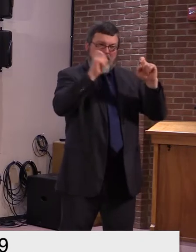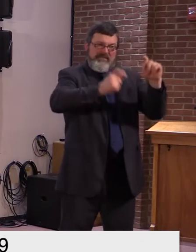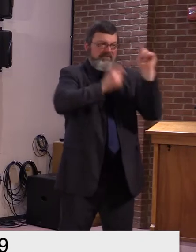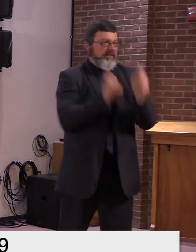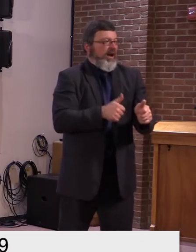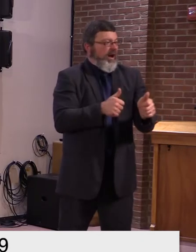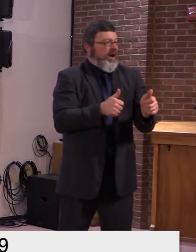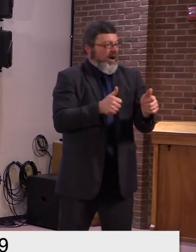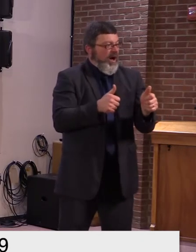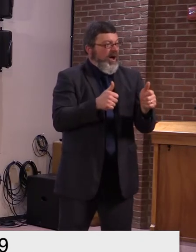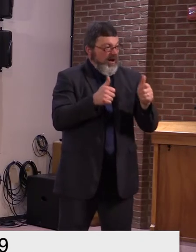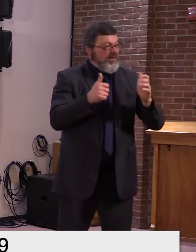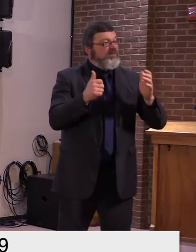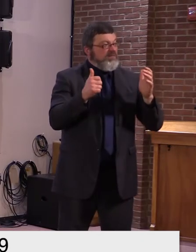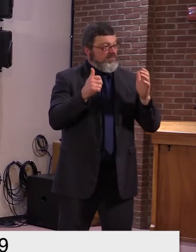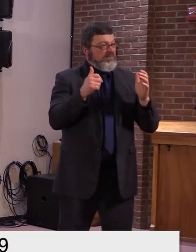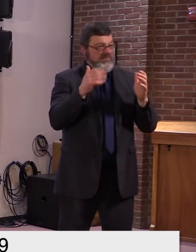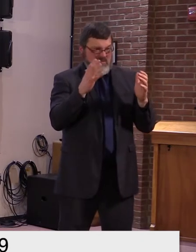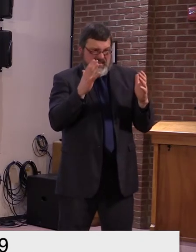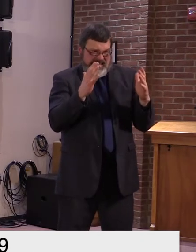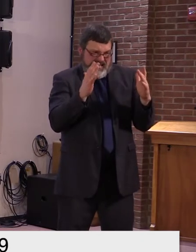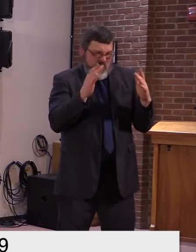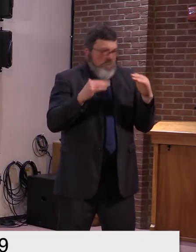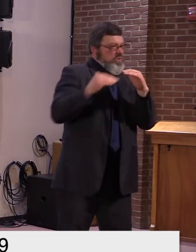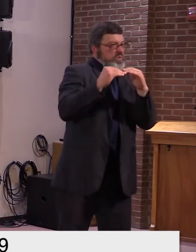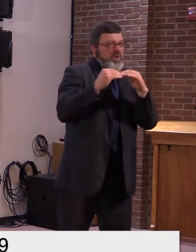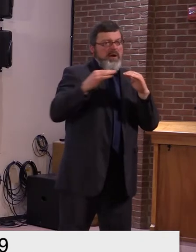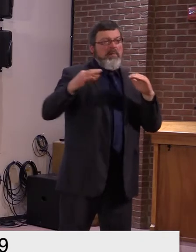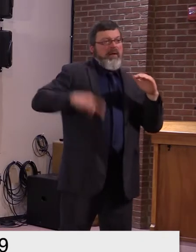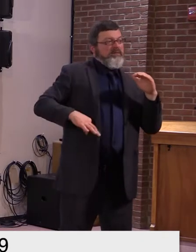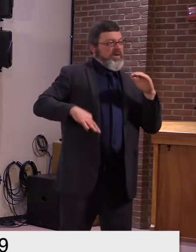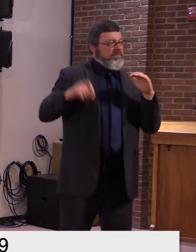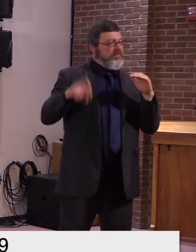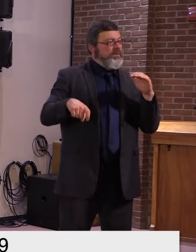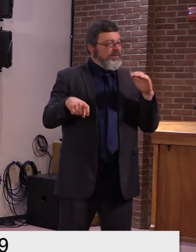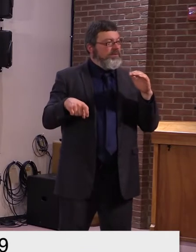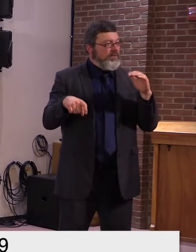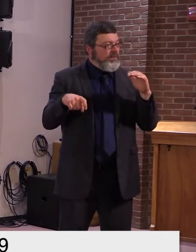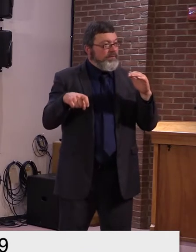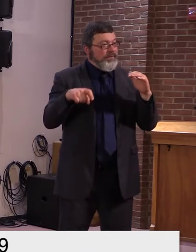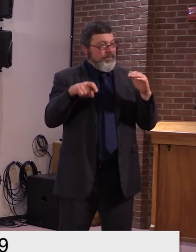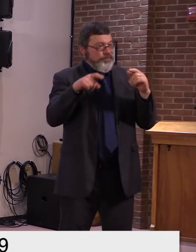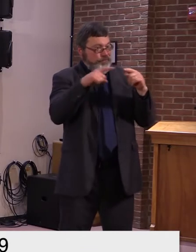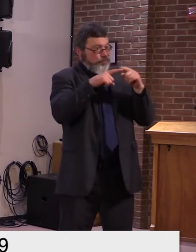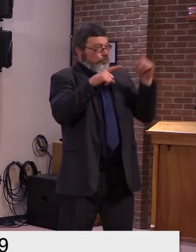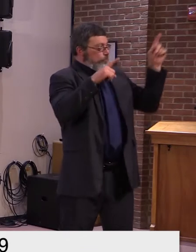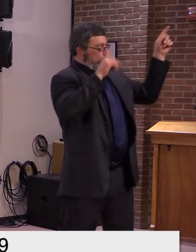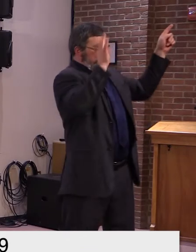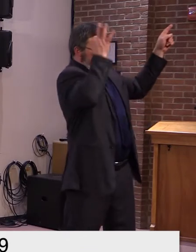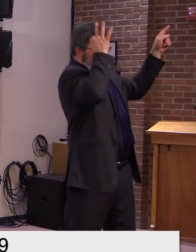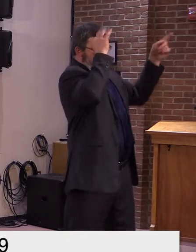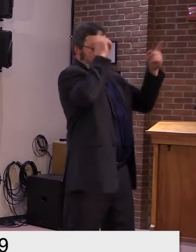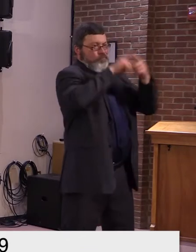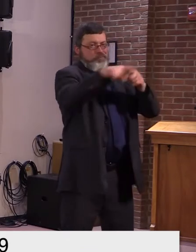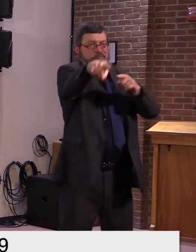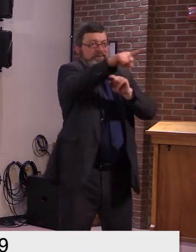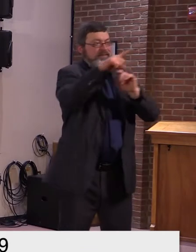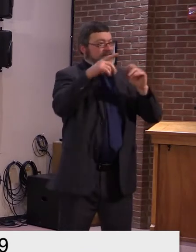benefit to Vermonters, Vermont citizens, families, and state government. The final thing,